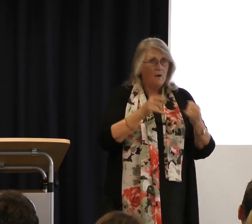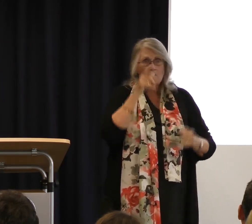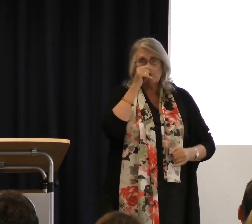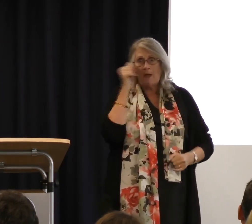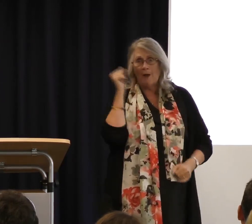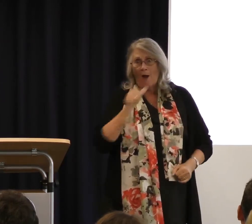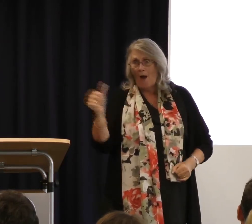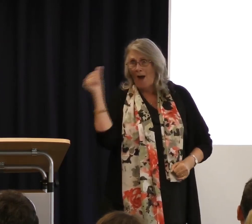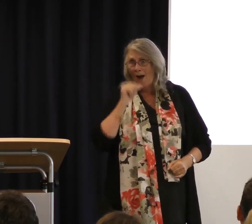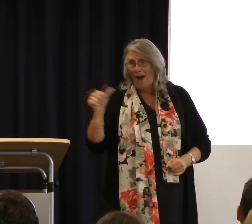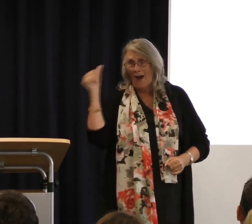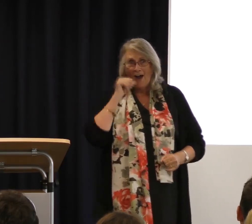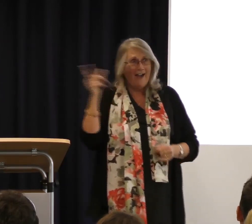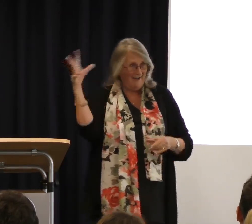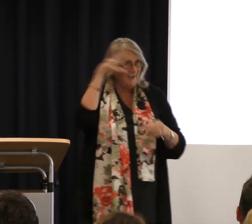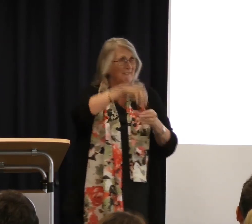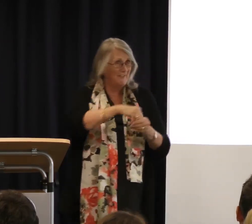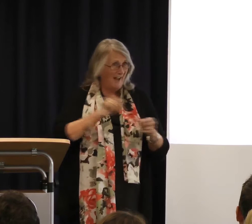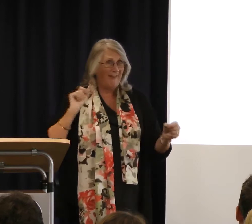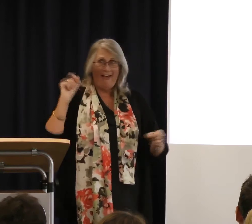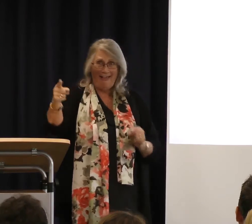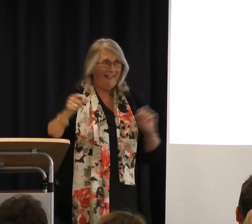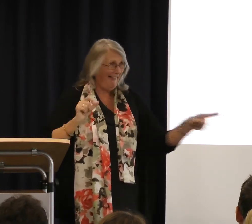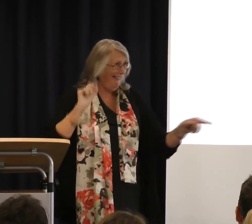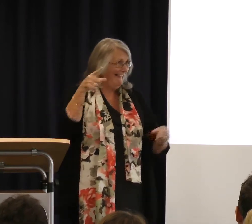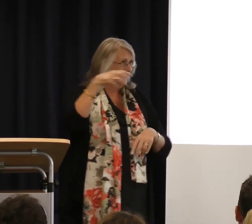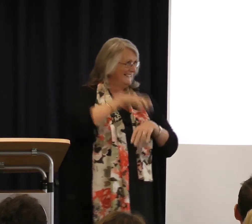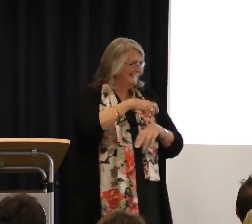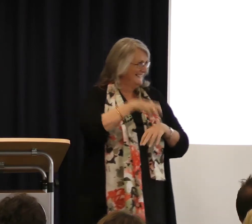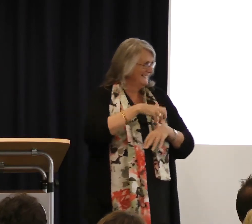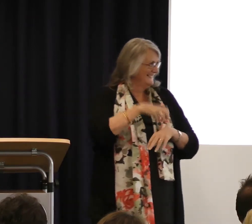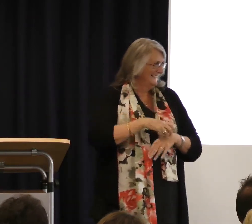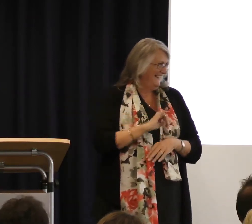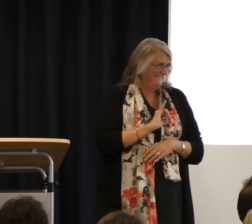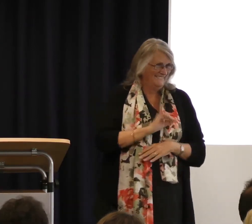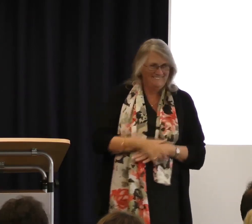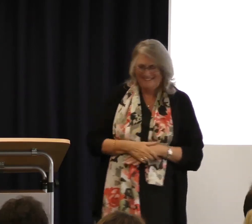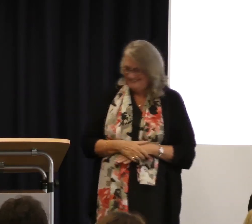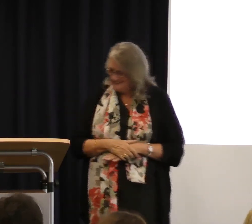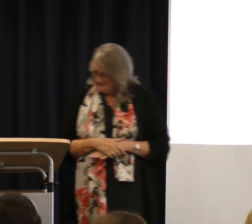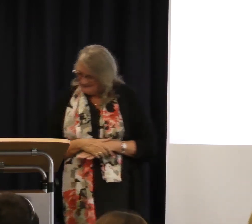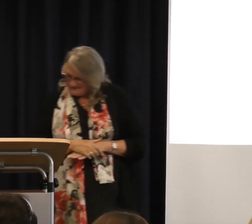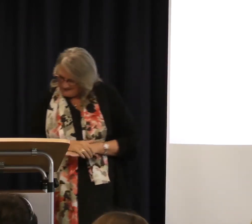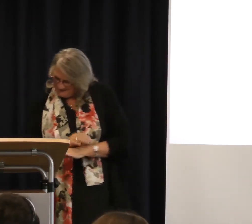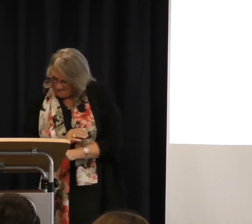fight. John Lovett loved it. He was involved throwing cake at everybody. What a terrible